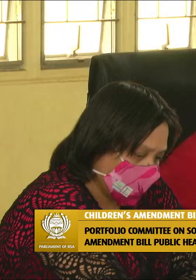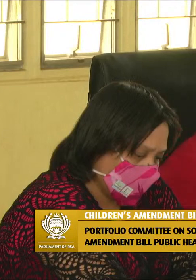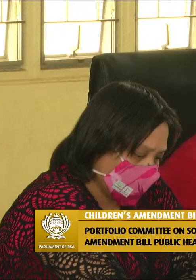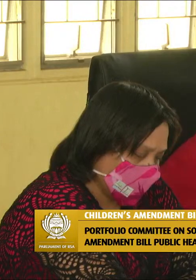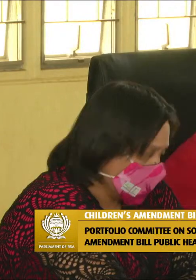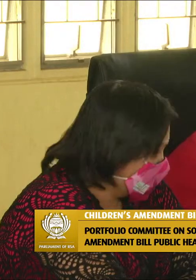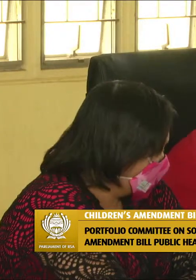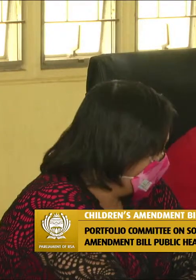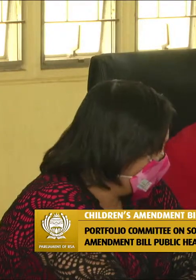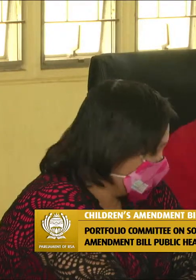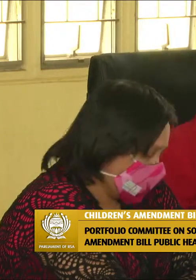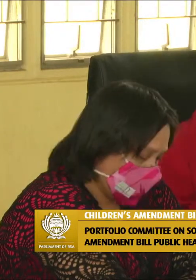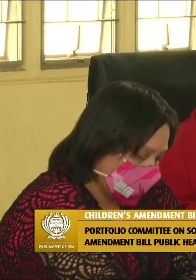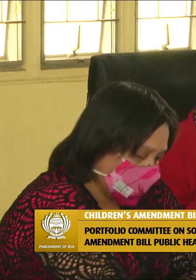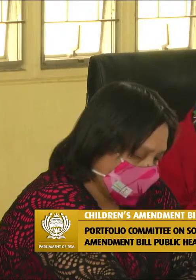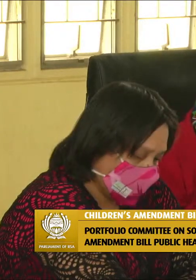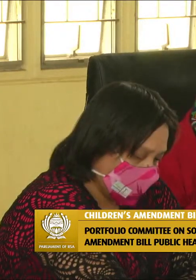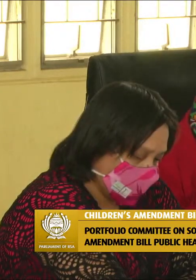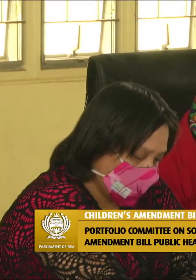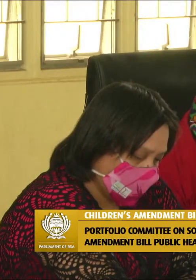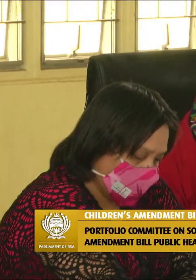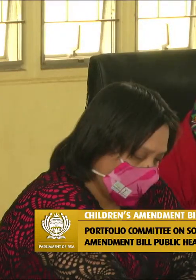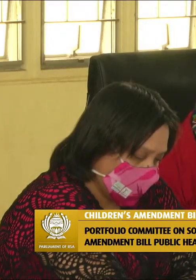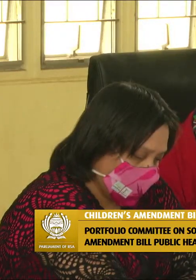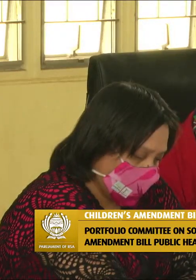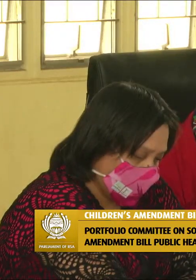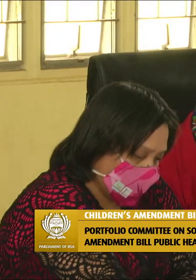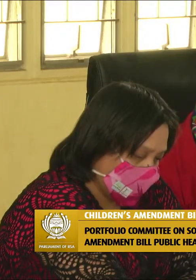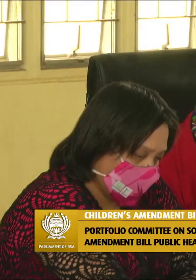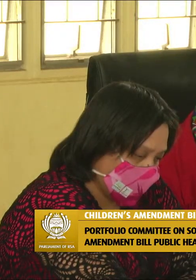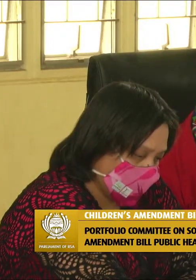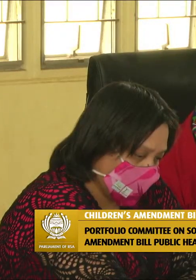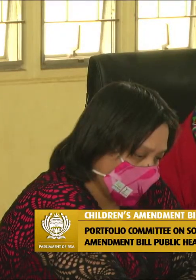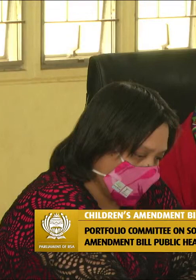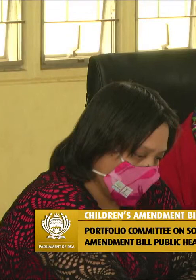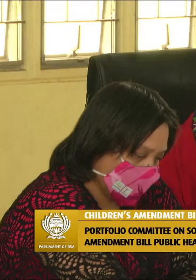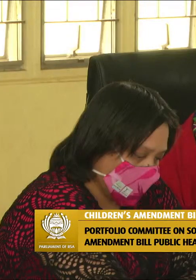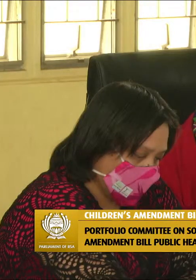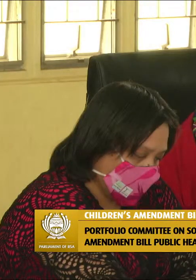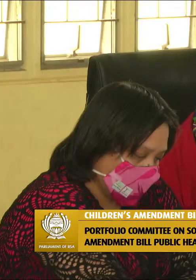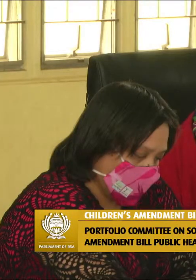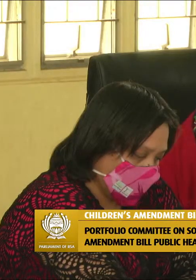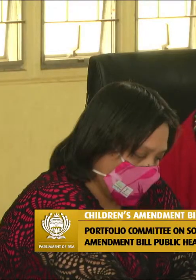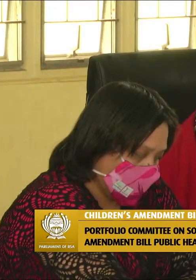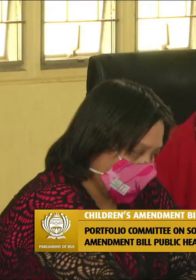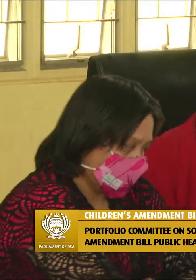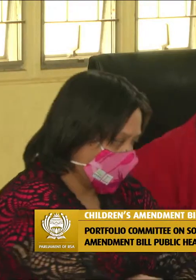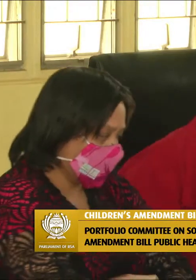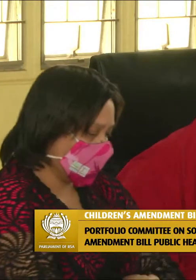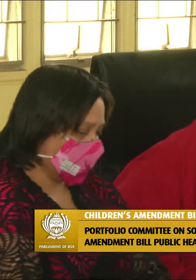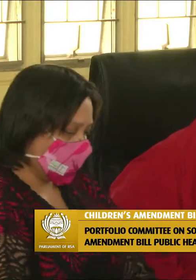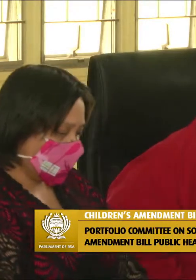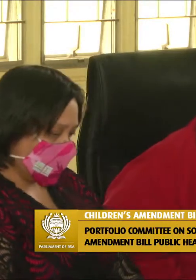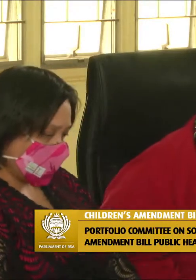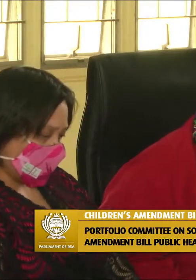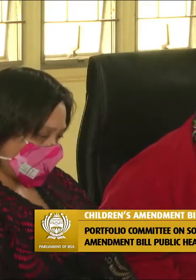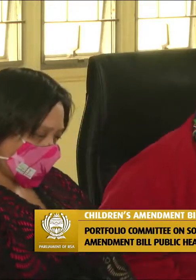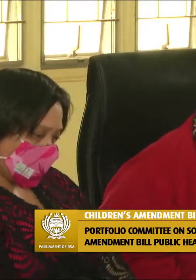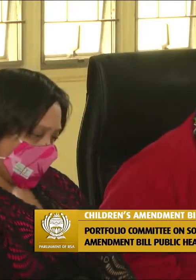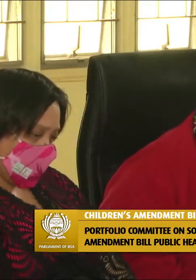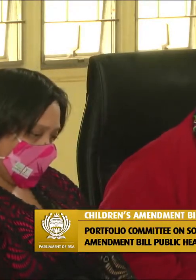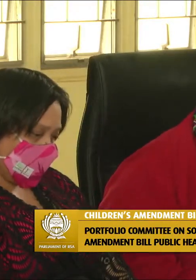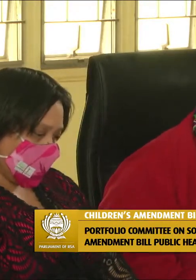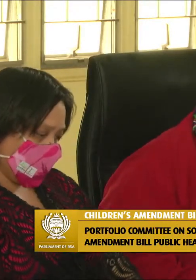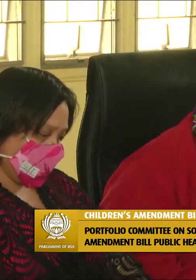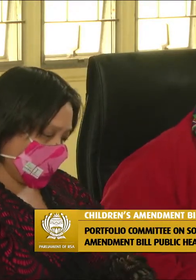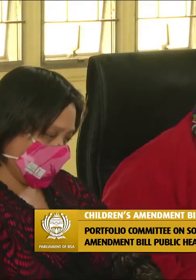kahle lento. Because children as young as 9, 10 years old conceive. Ngoba ubona izingane